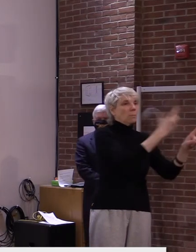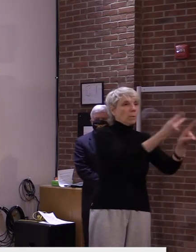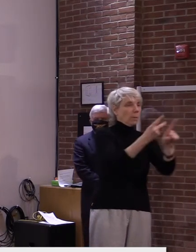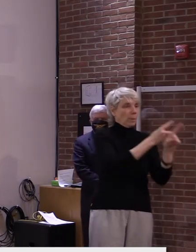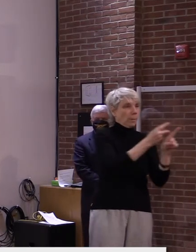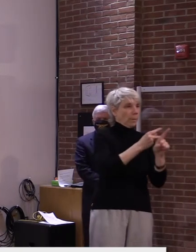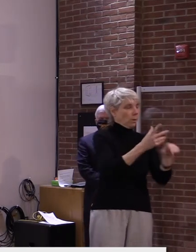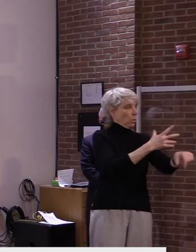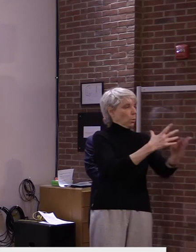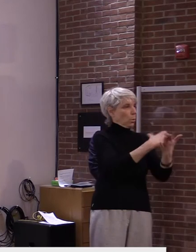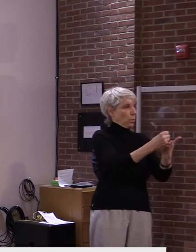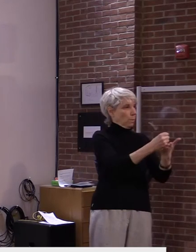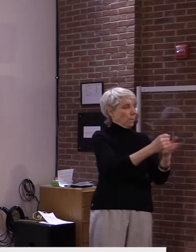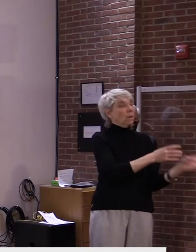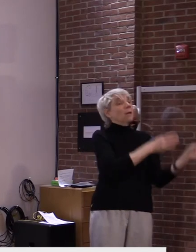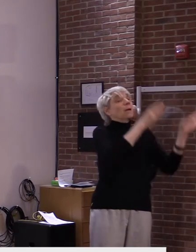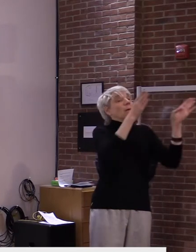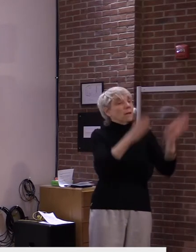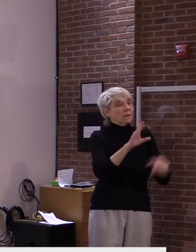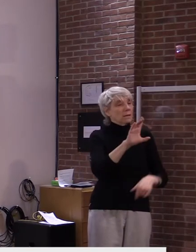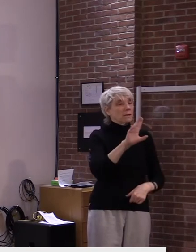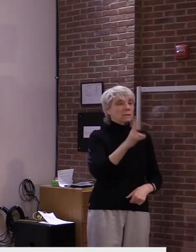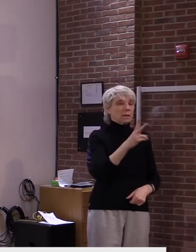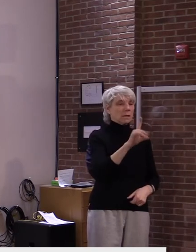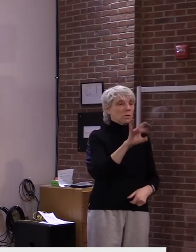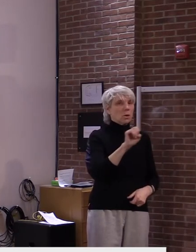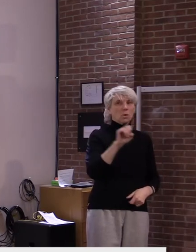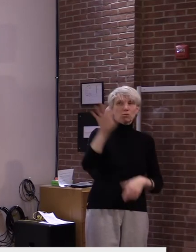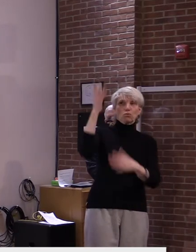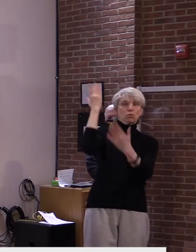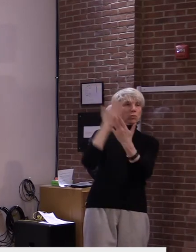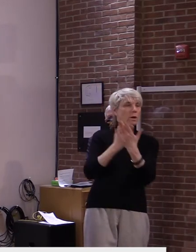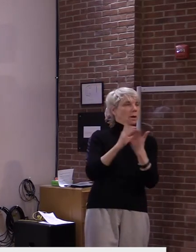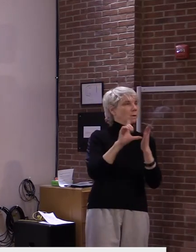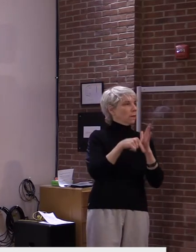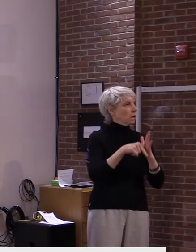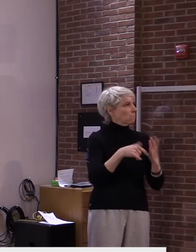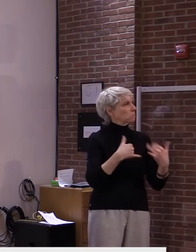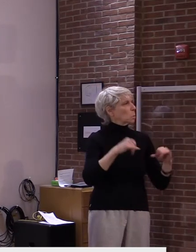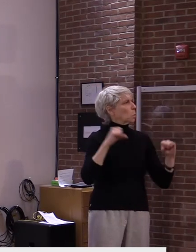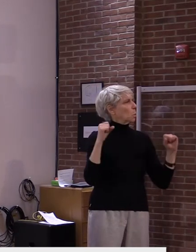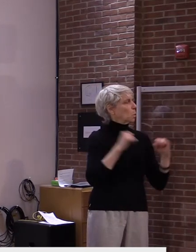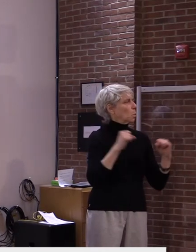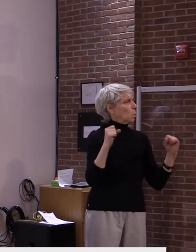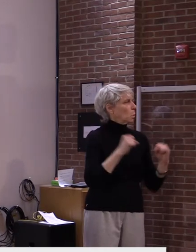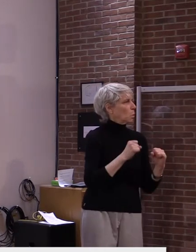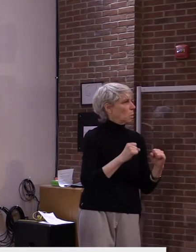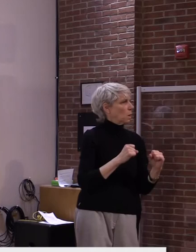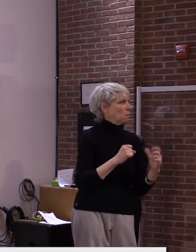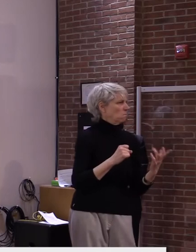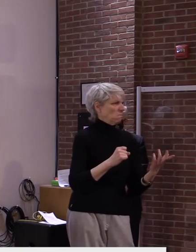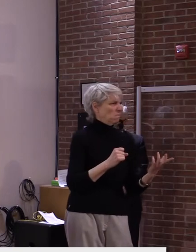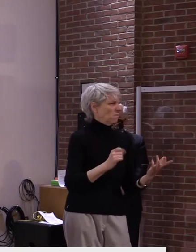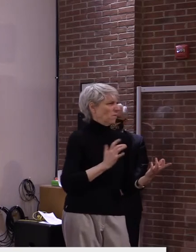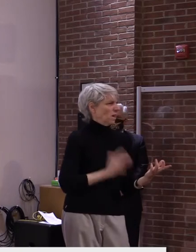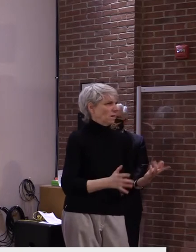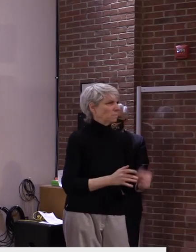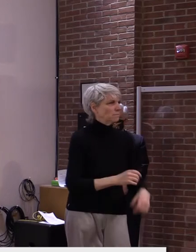would be getting a second dose that would be very separate and still retain the effectiveness that they're concerned